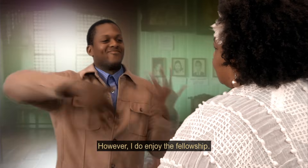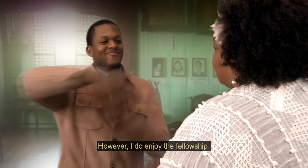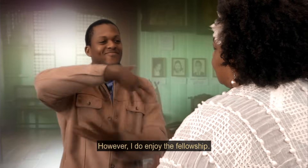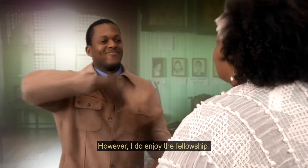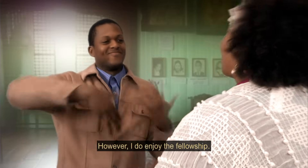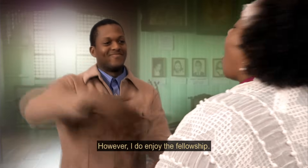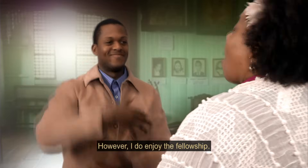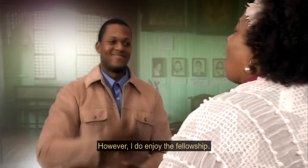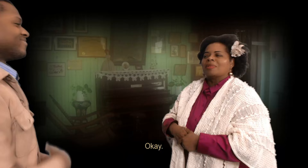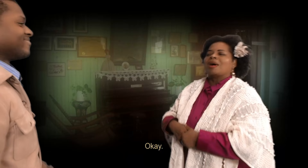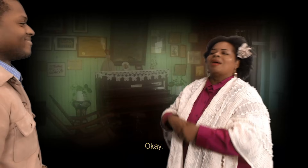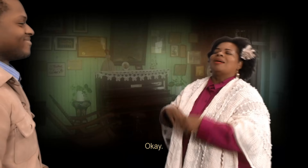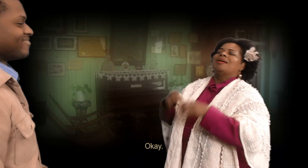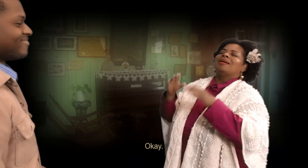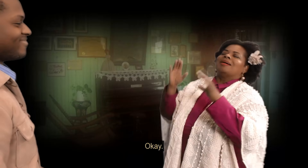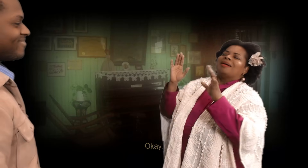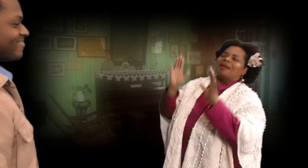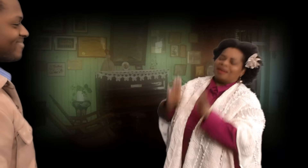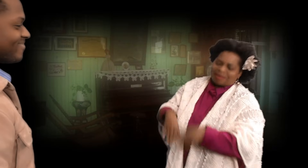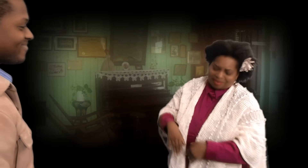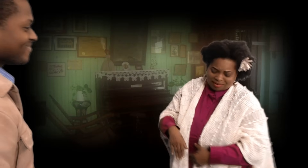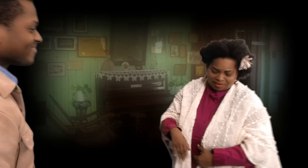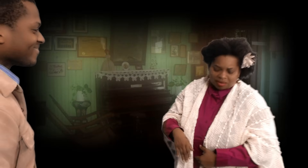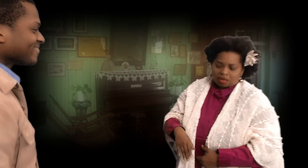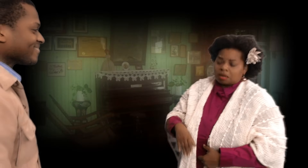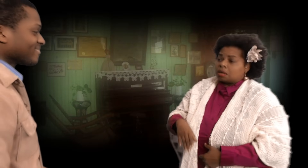fellowship. Okay.